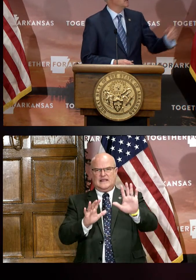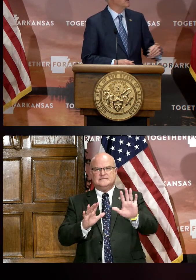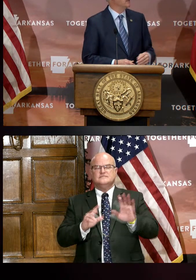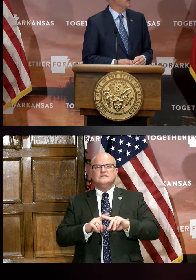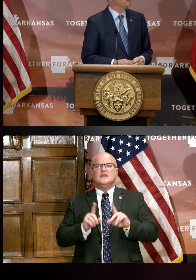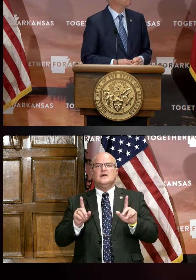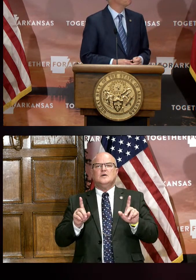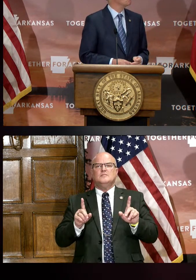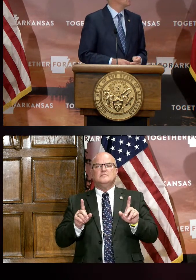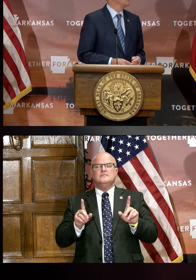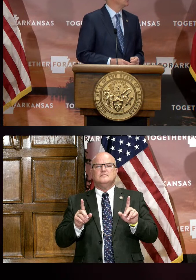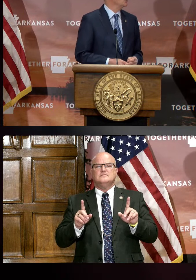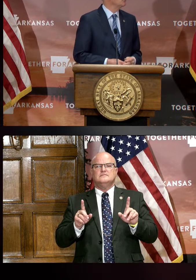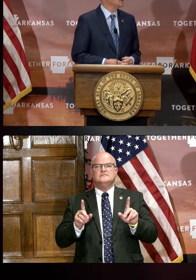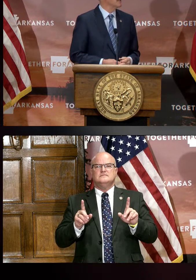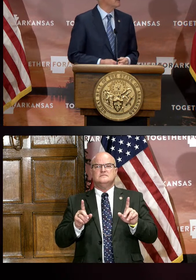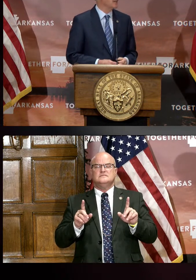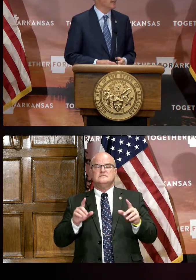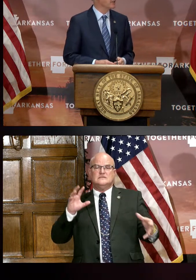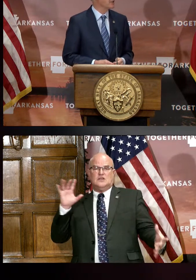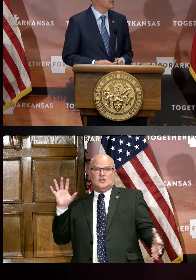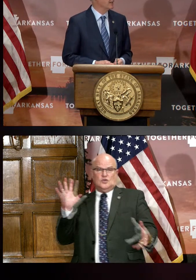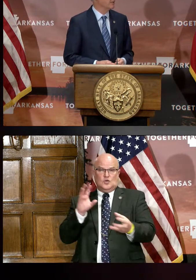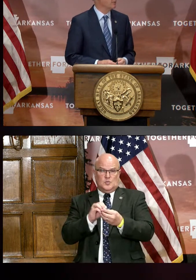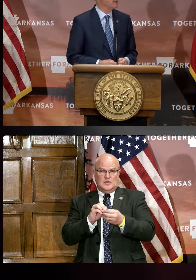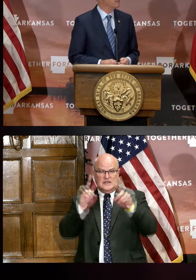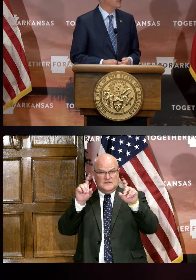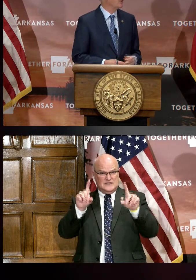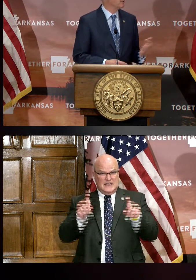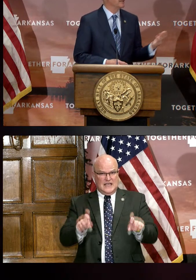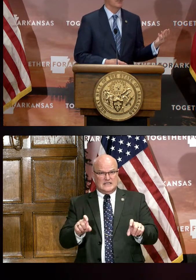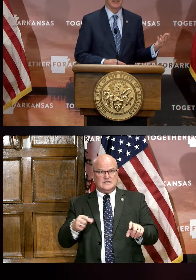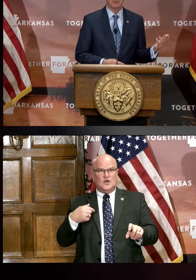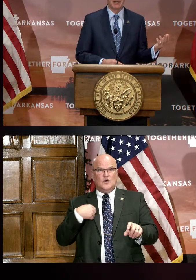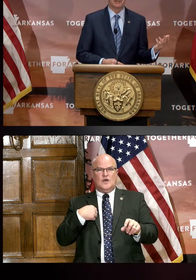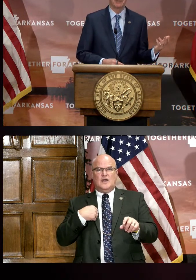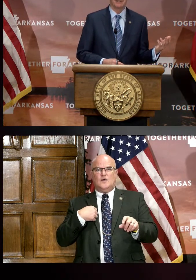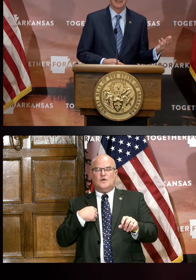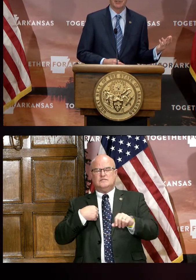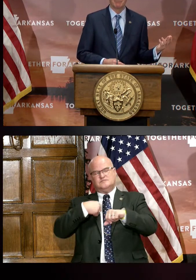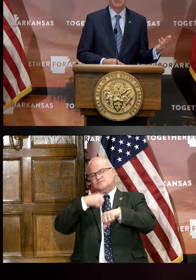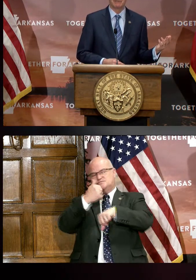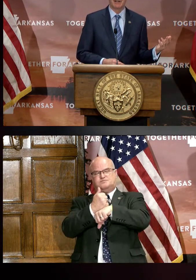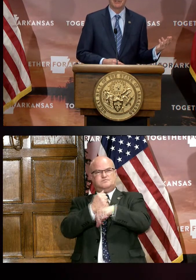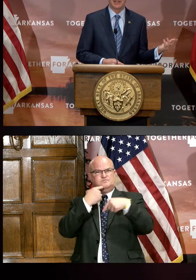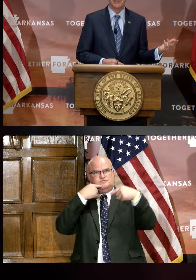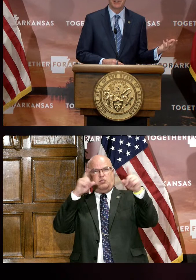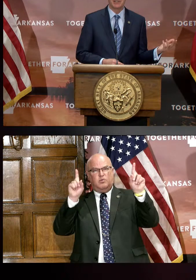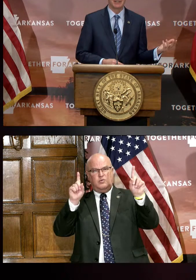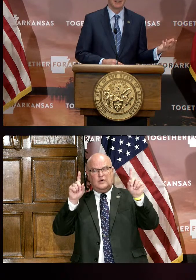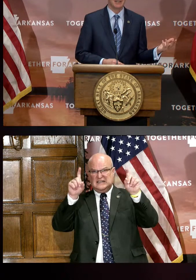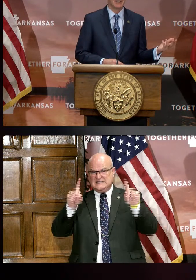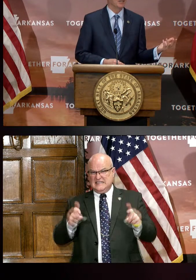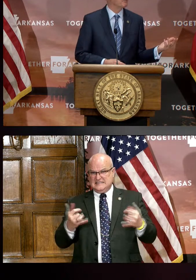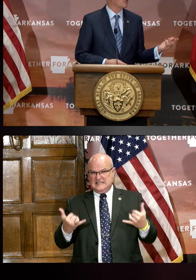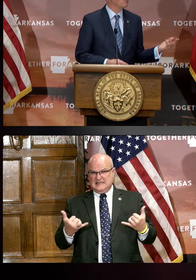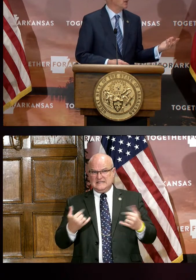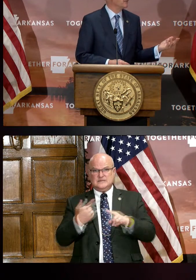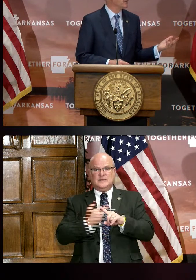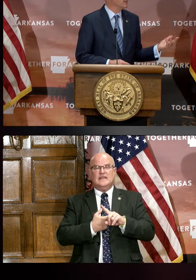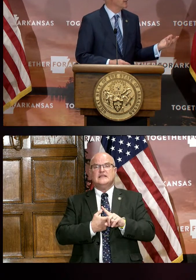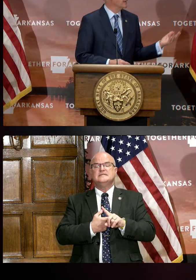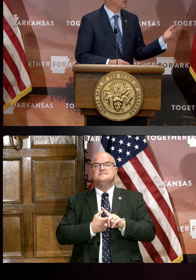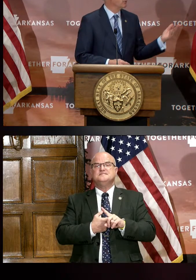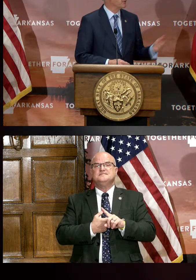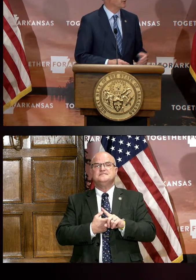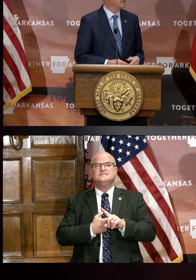but the cumulative test, we have already set a record in terms of our testing for the